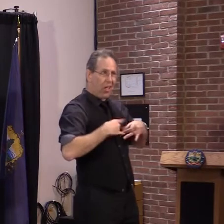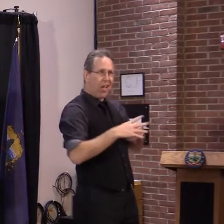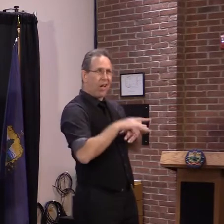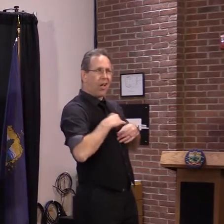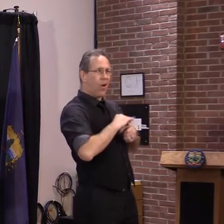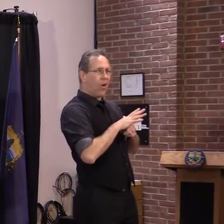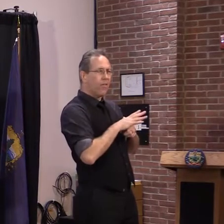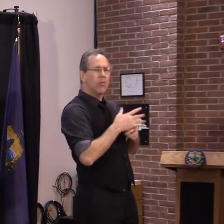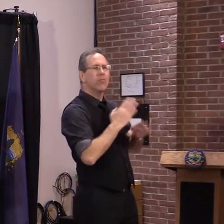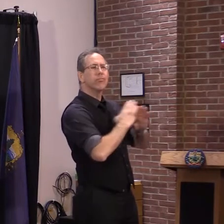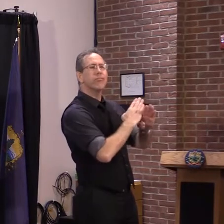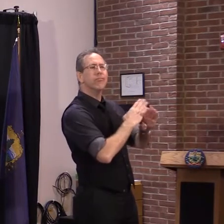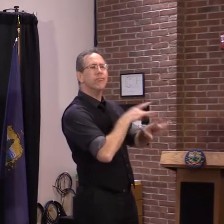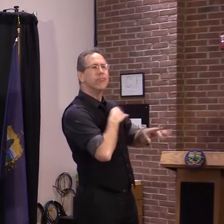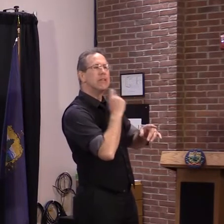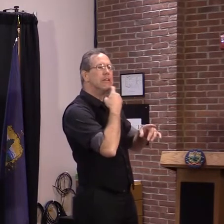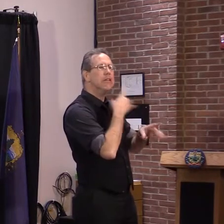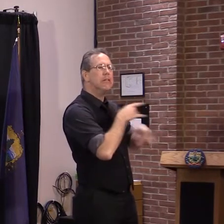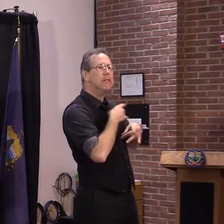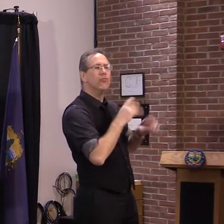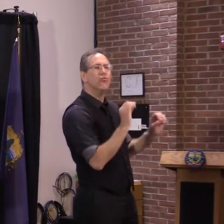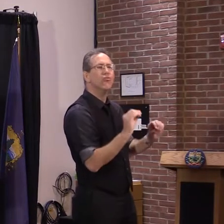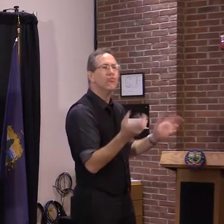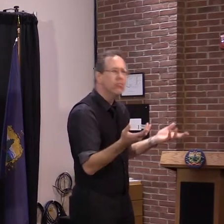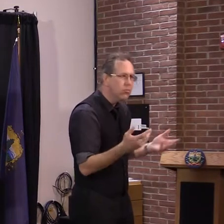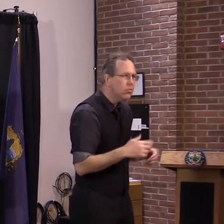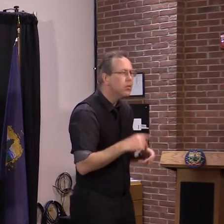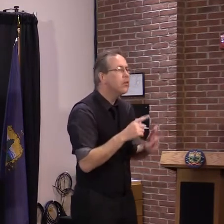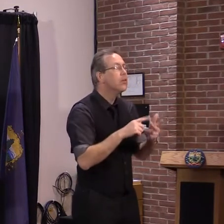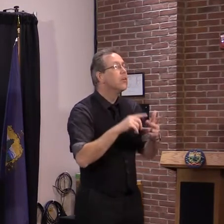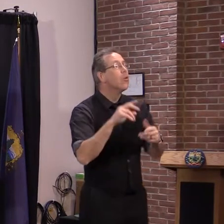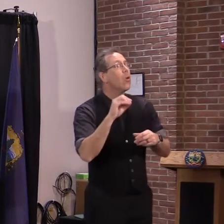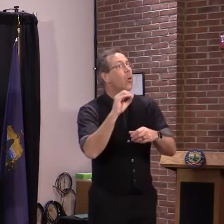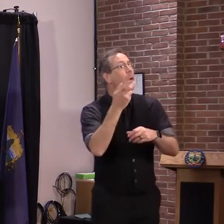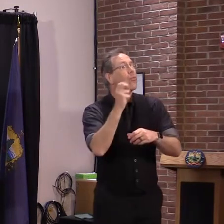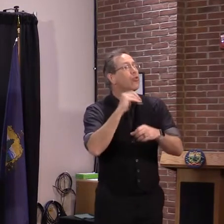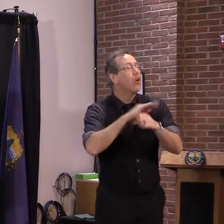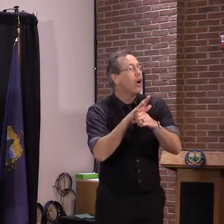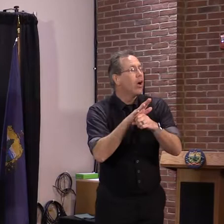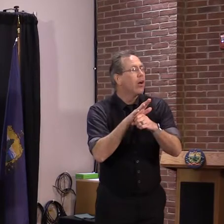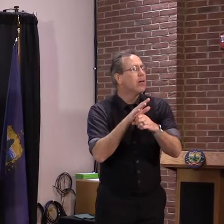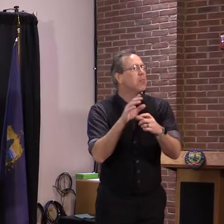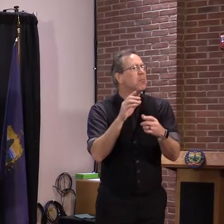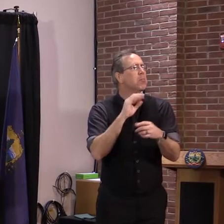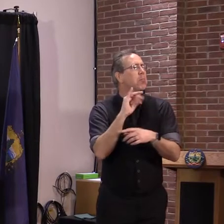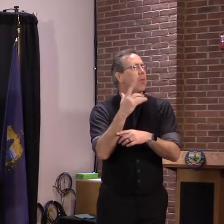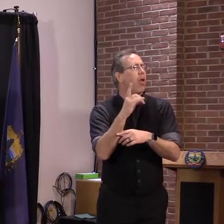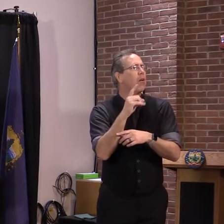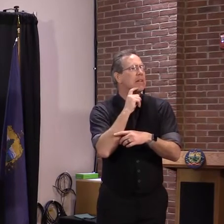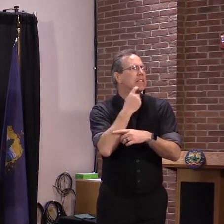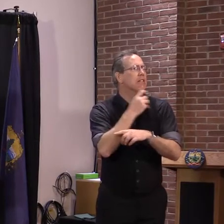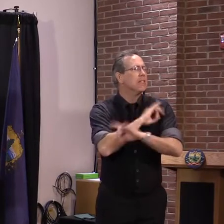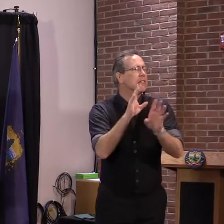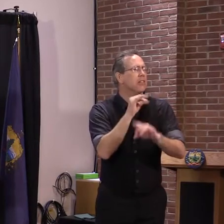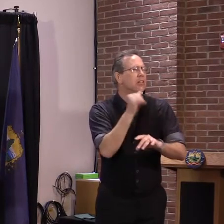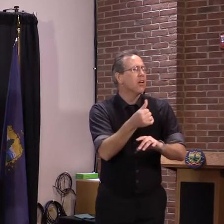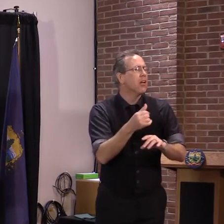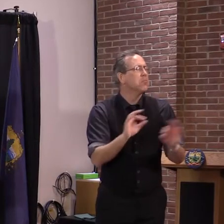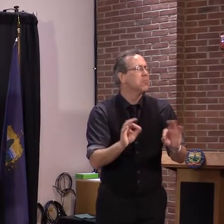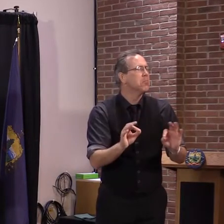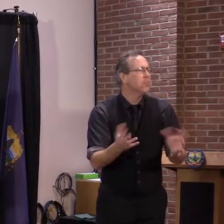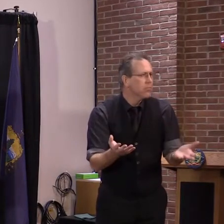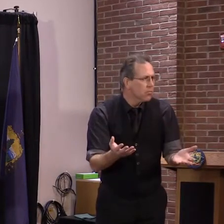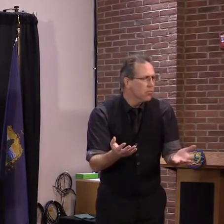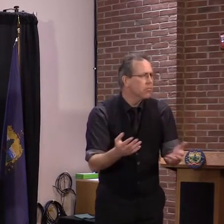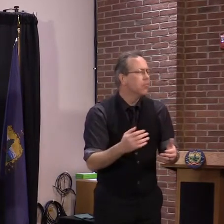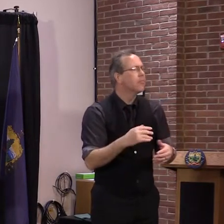Second, Omicron has proven to be milder for most people, especially in those who are vaccinated. And